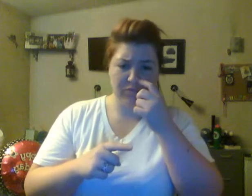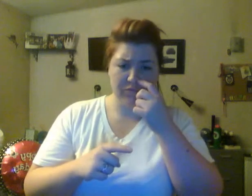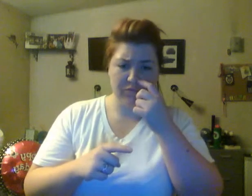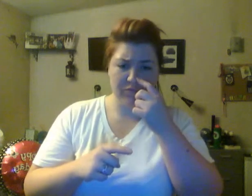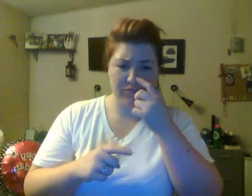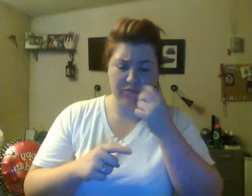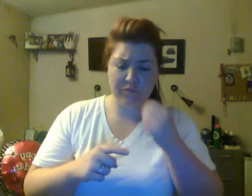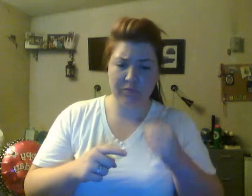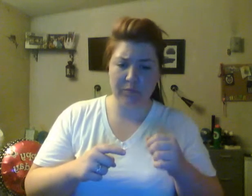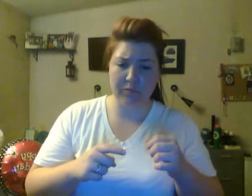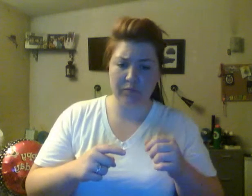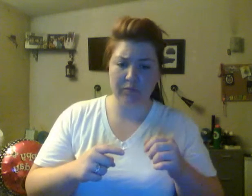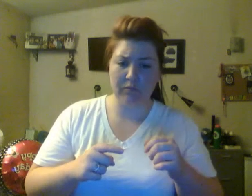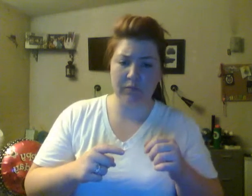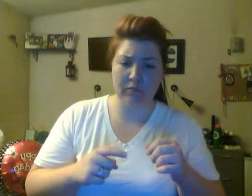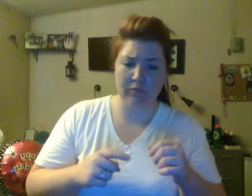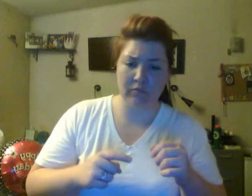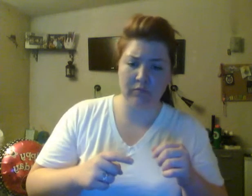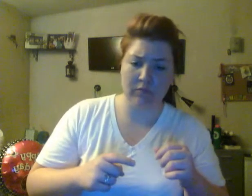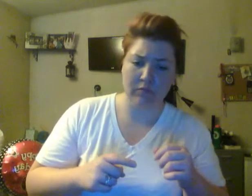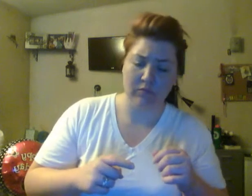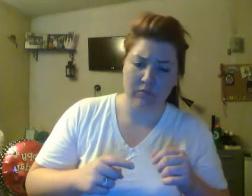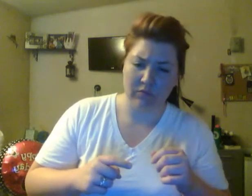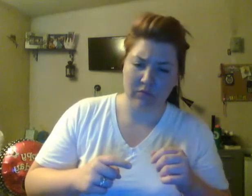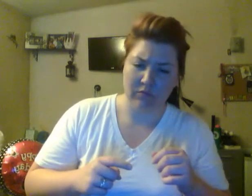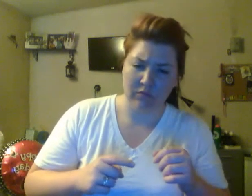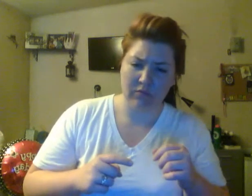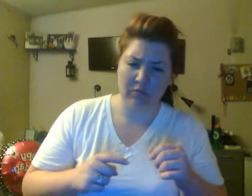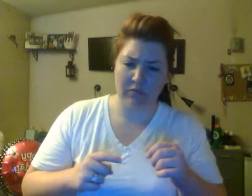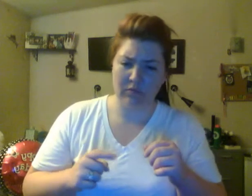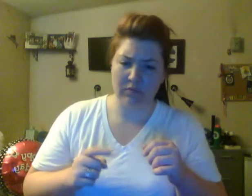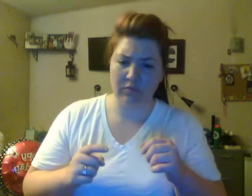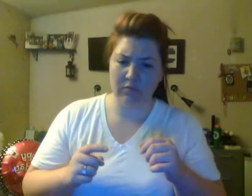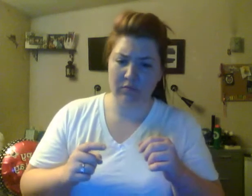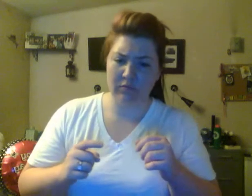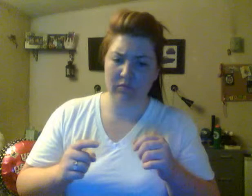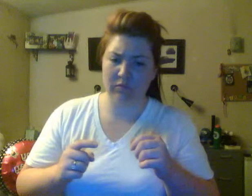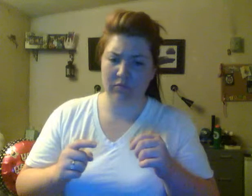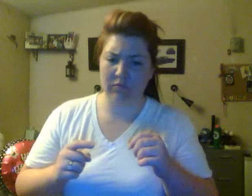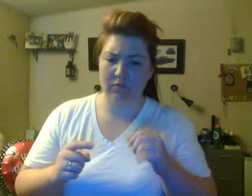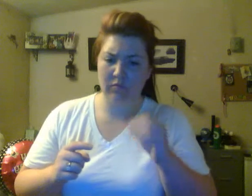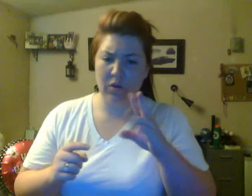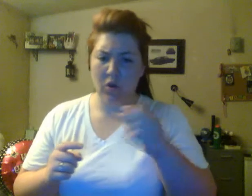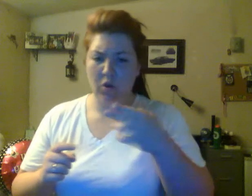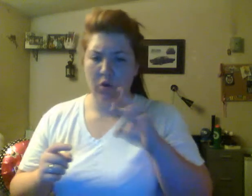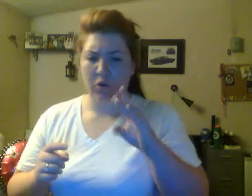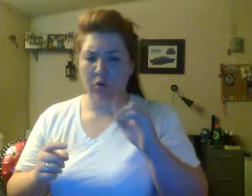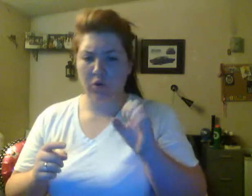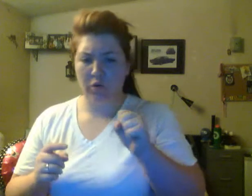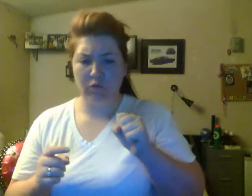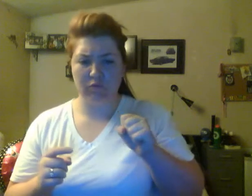Okay, that would be distance. Chris? Making sure that people know how